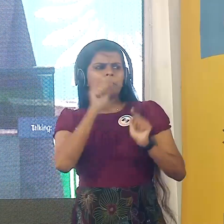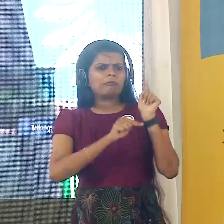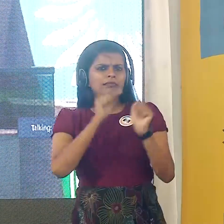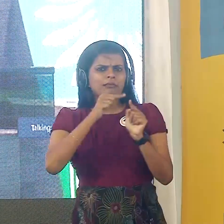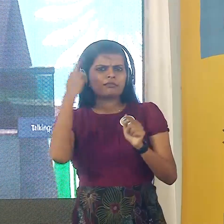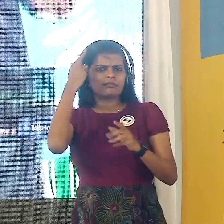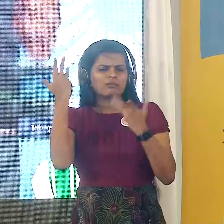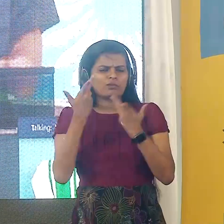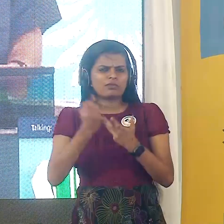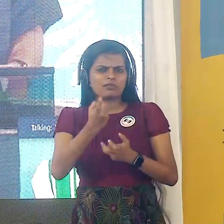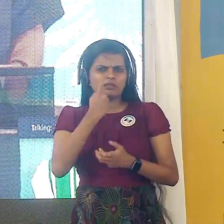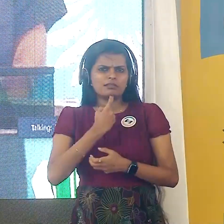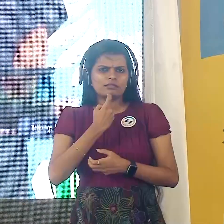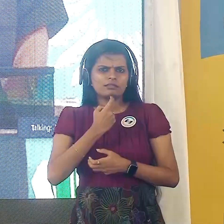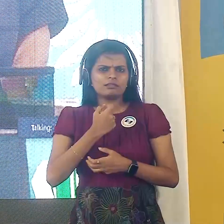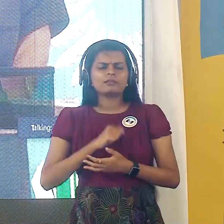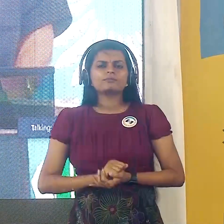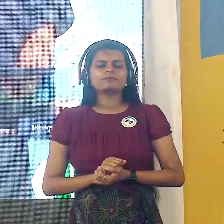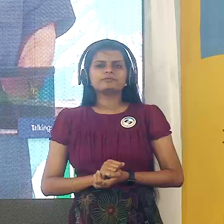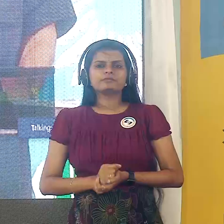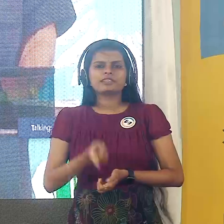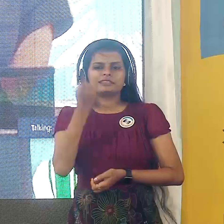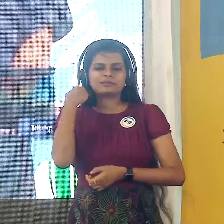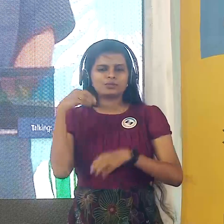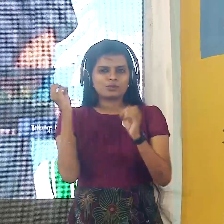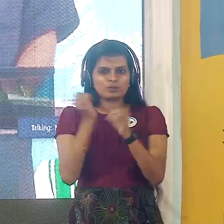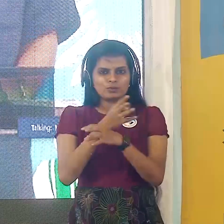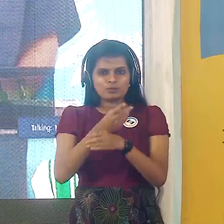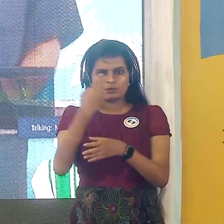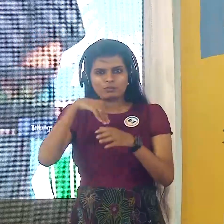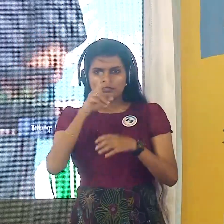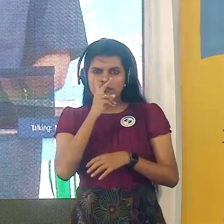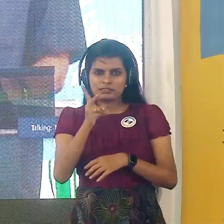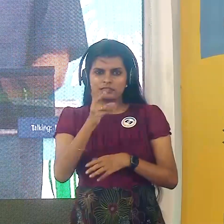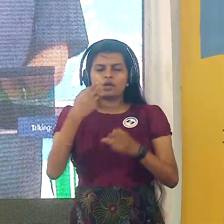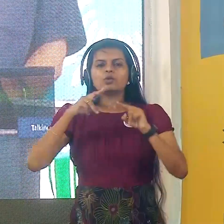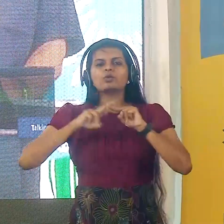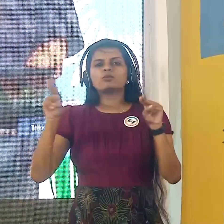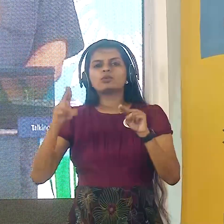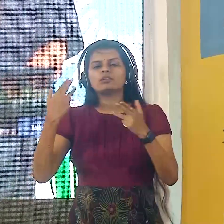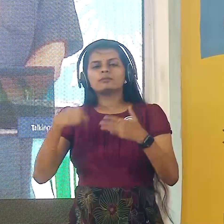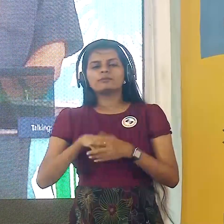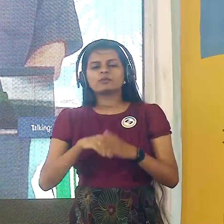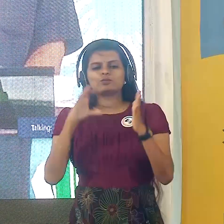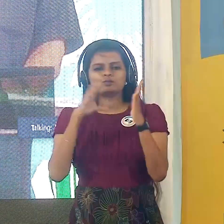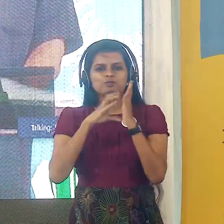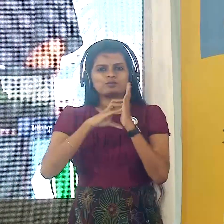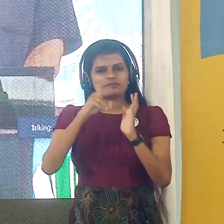Yesterday, if you've been watching the social media, there's been a host